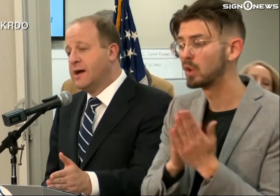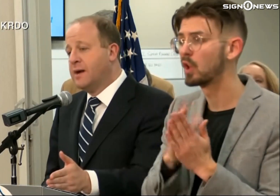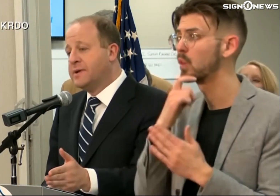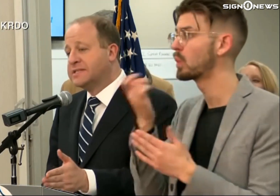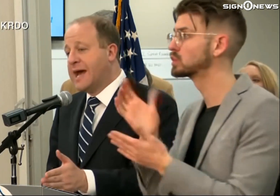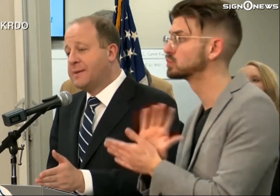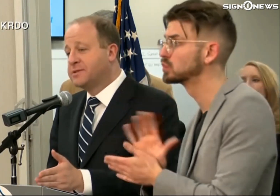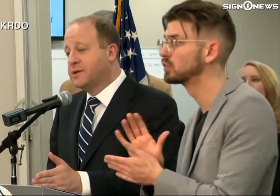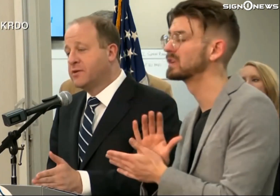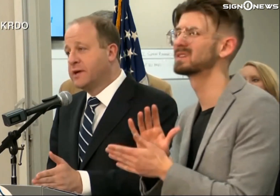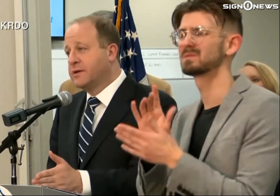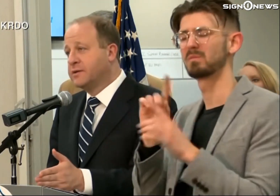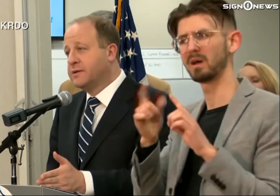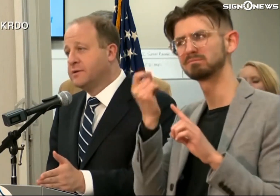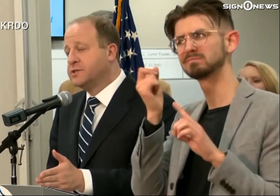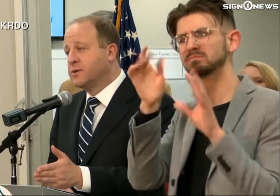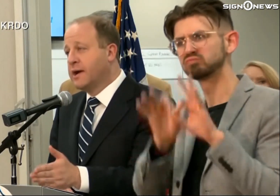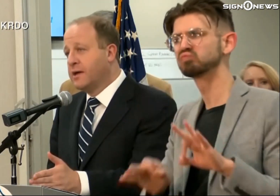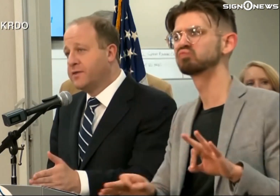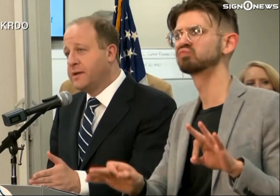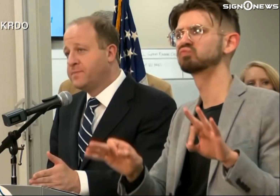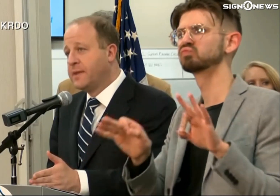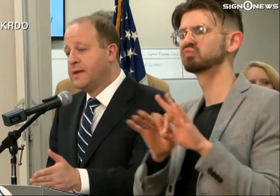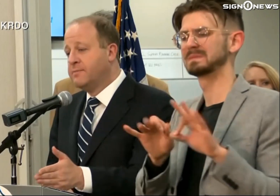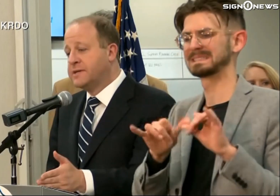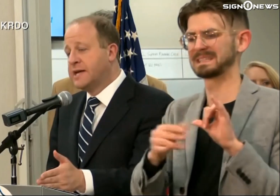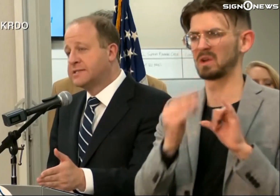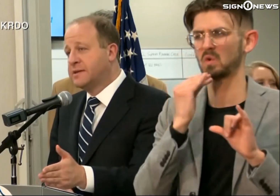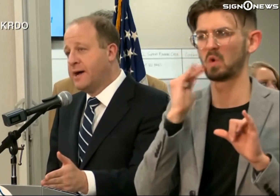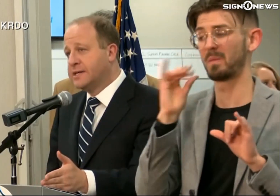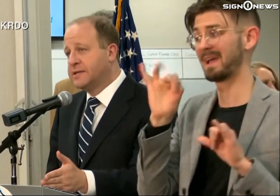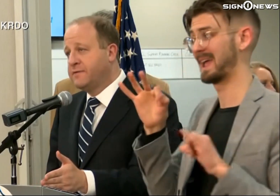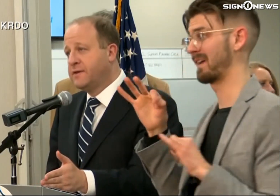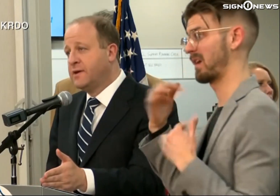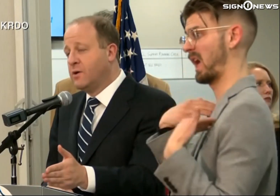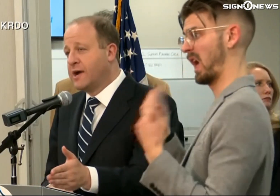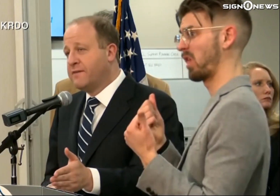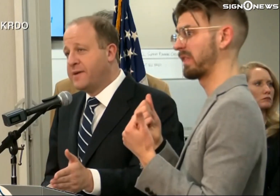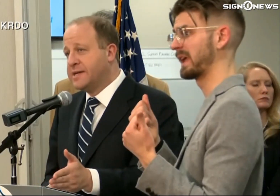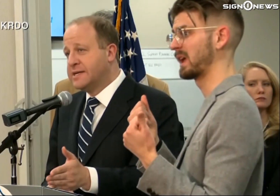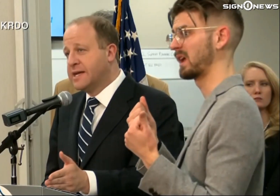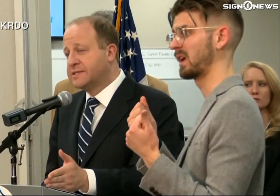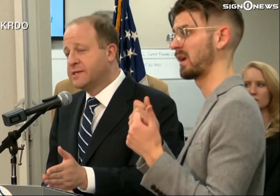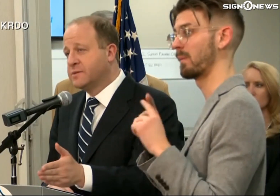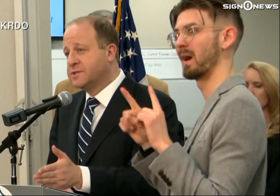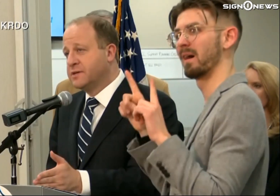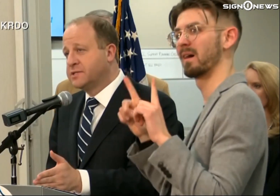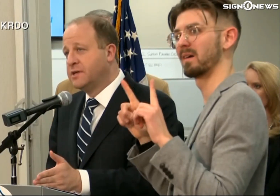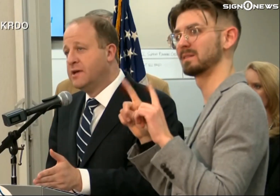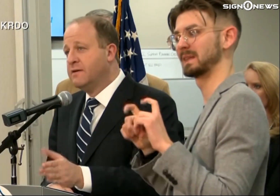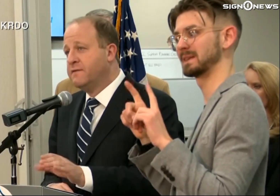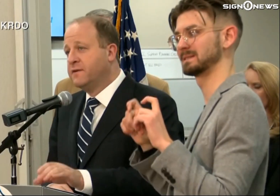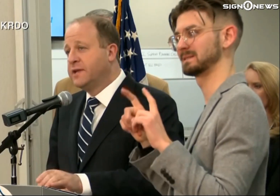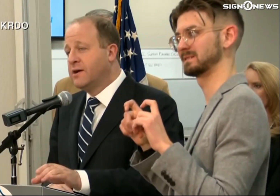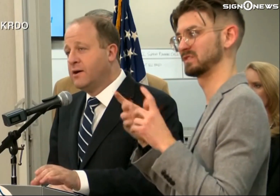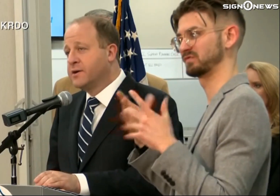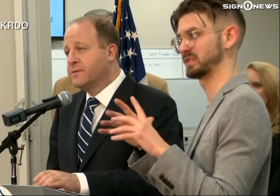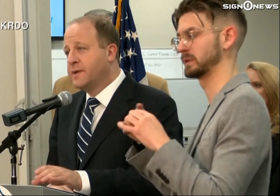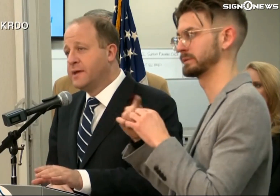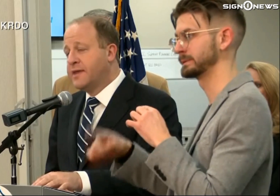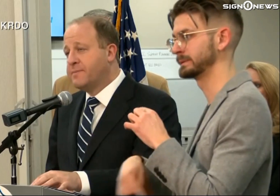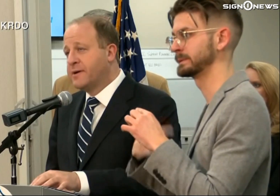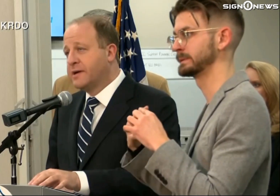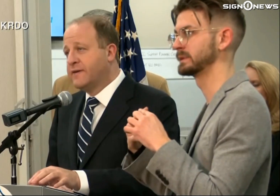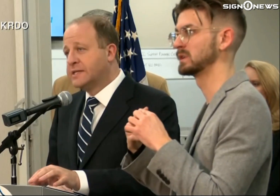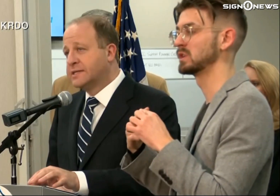movies, but it's absolutely critical that those who are healthy but tested positive or have pending testing results fully